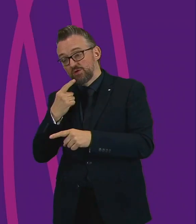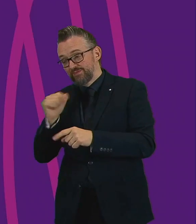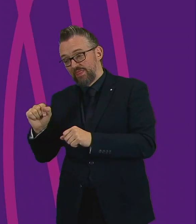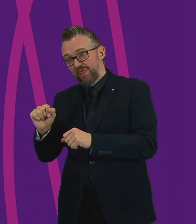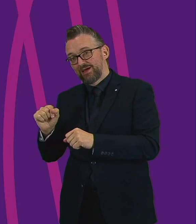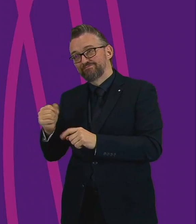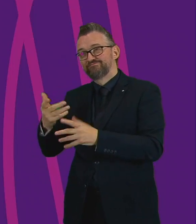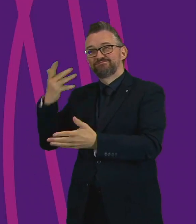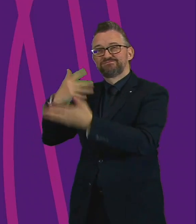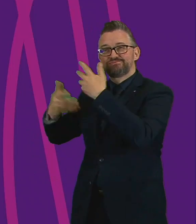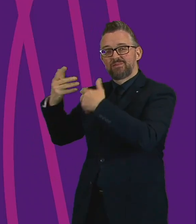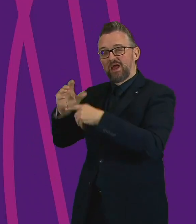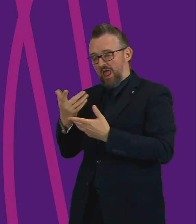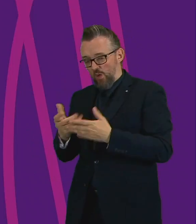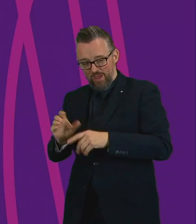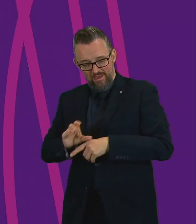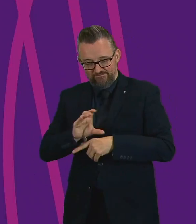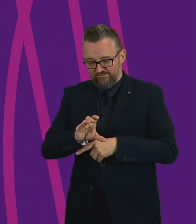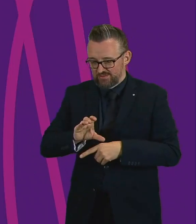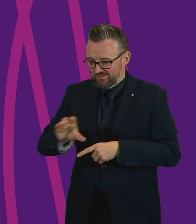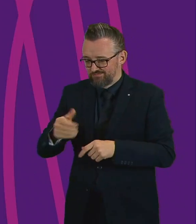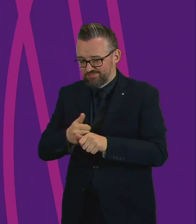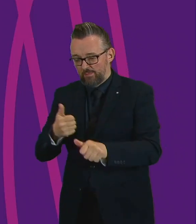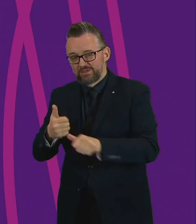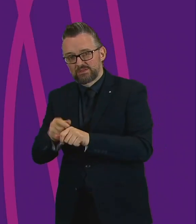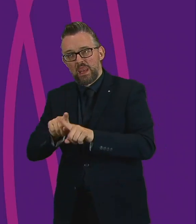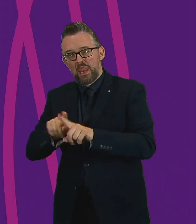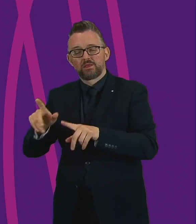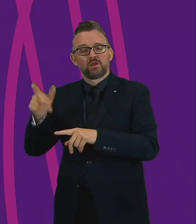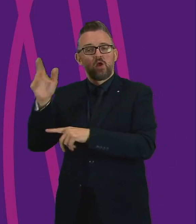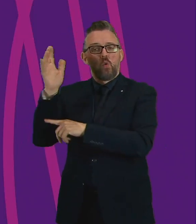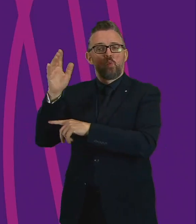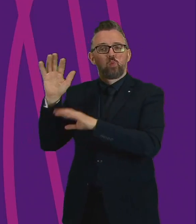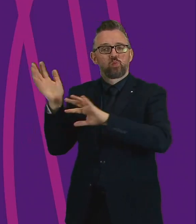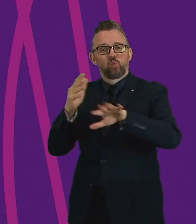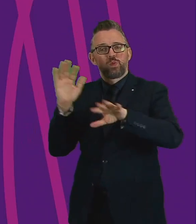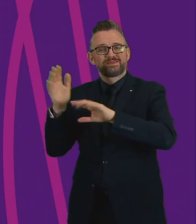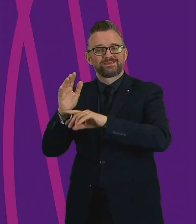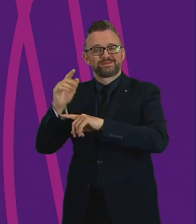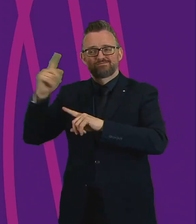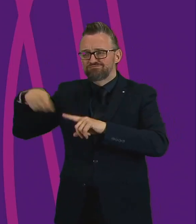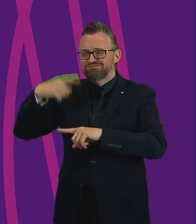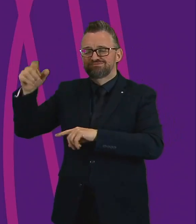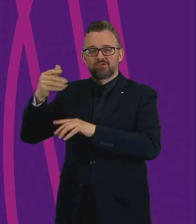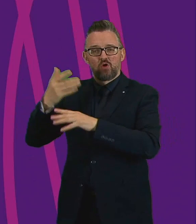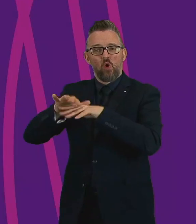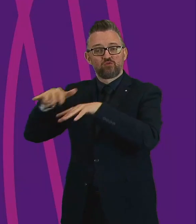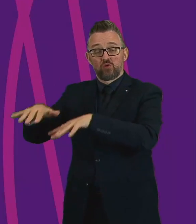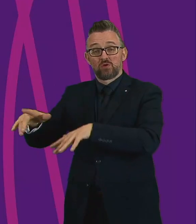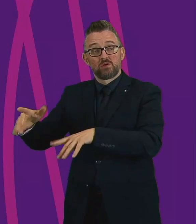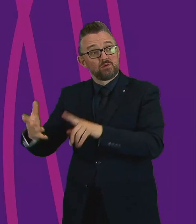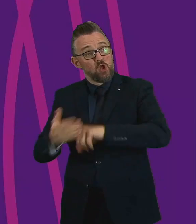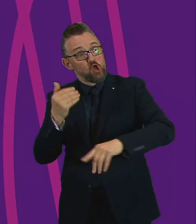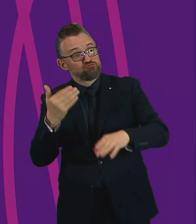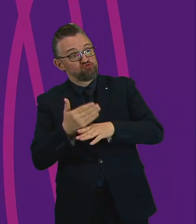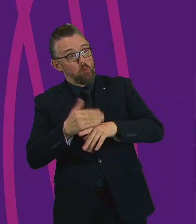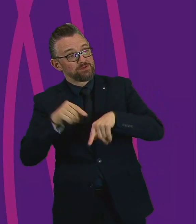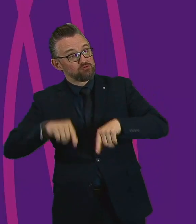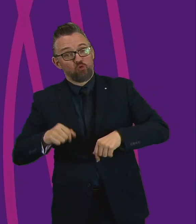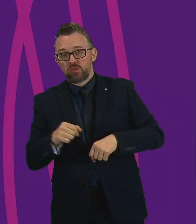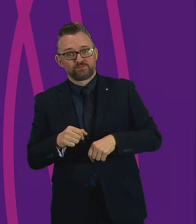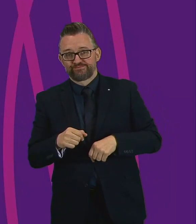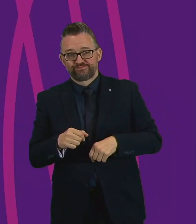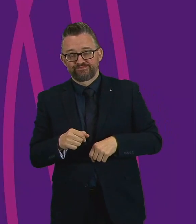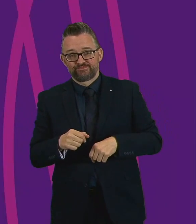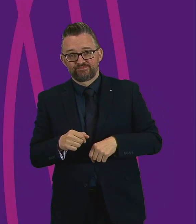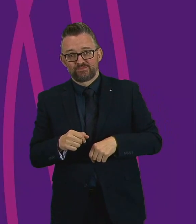supporting companies in, for example, offshore wind, has not resulted in jobs for Scotland. Indeed, it would